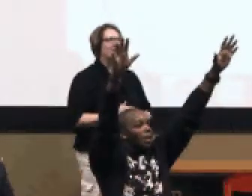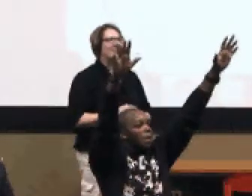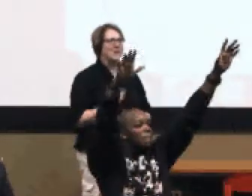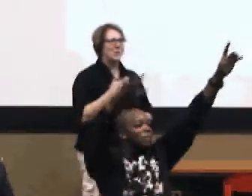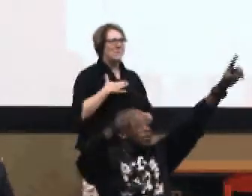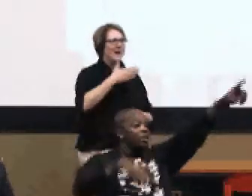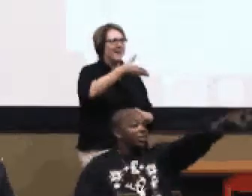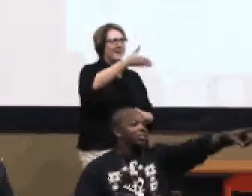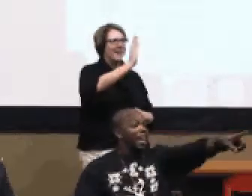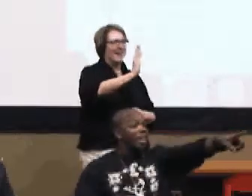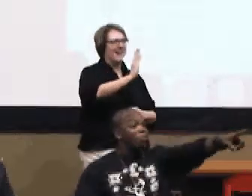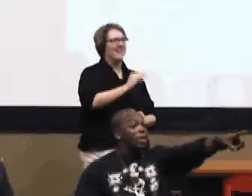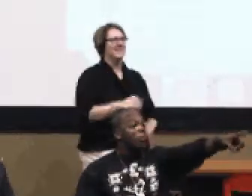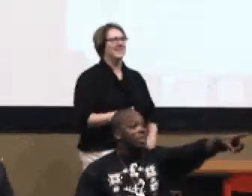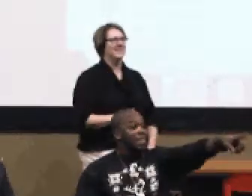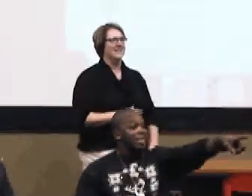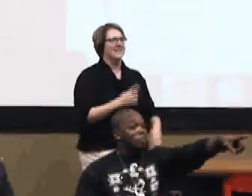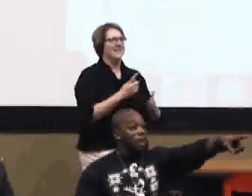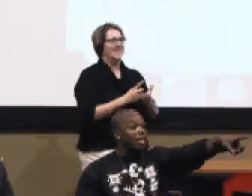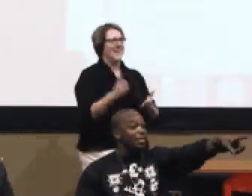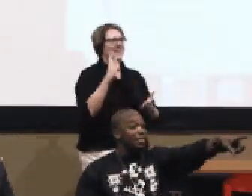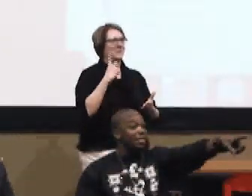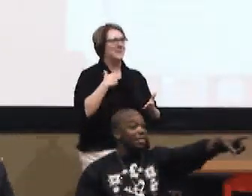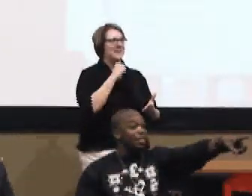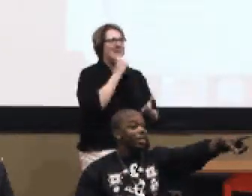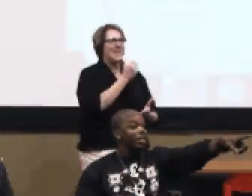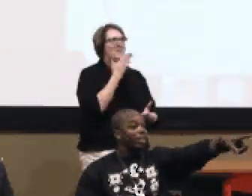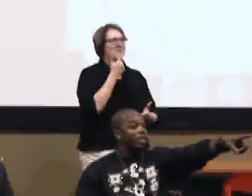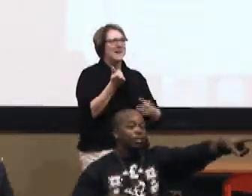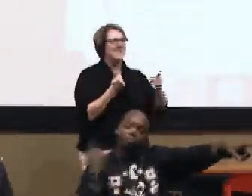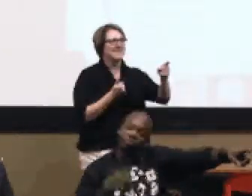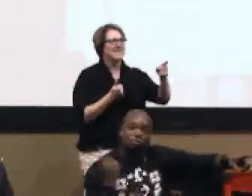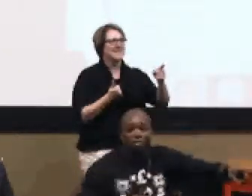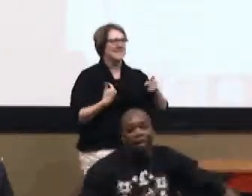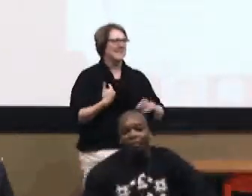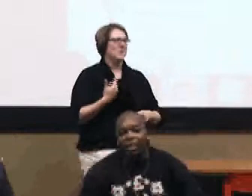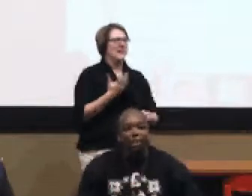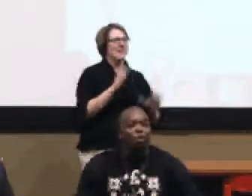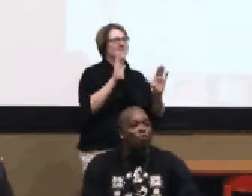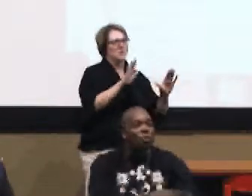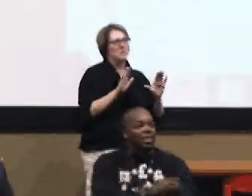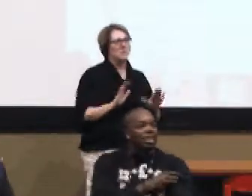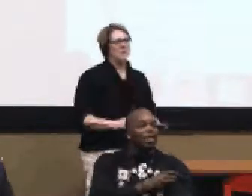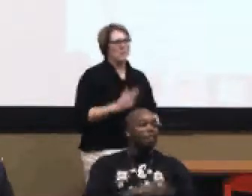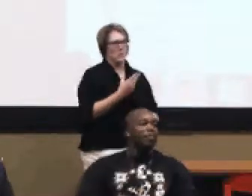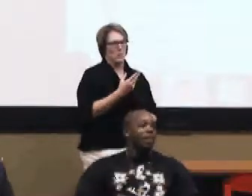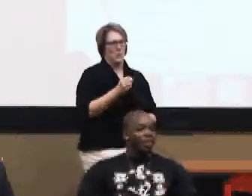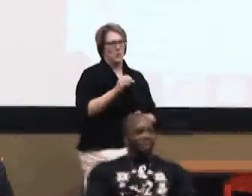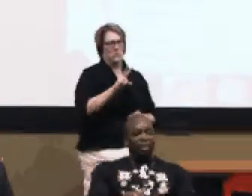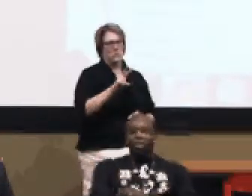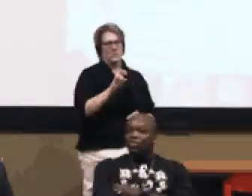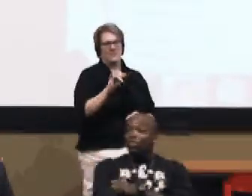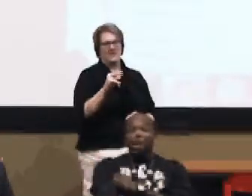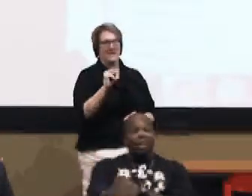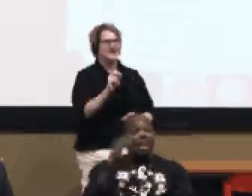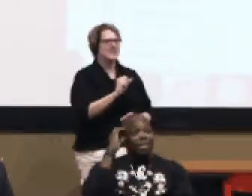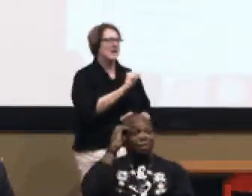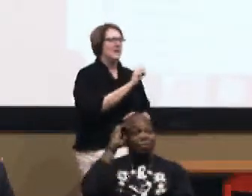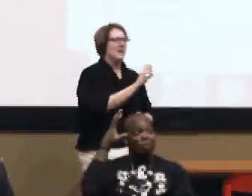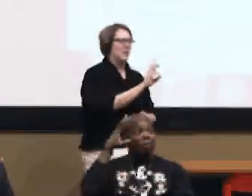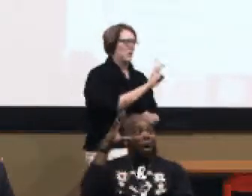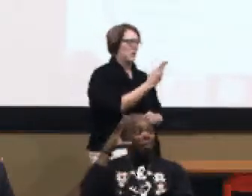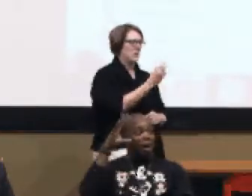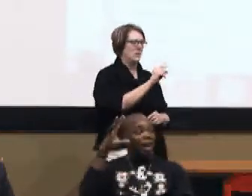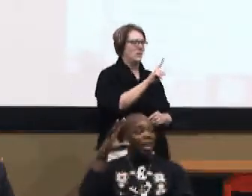God! Last week, was it not the best? We got some massive movies in here. Love it. Boobians, I love you. We talked Dr. Who. Sorry, that